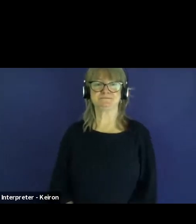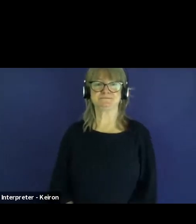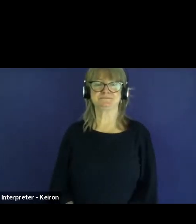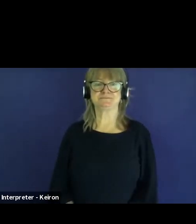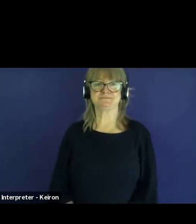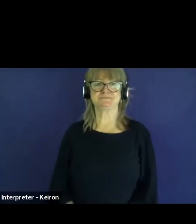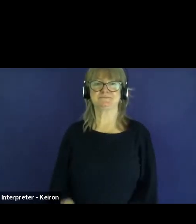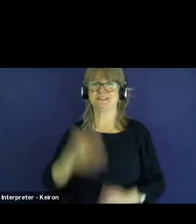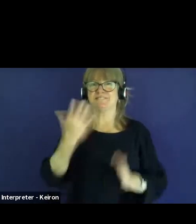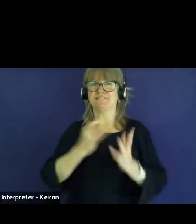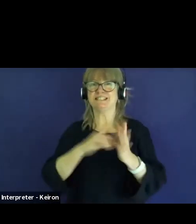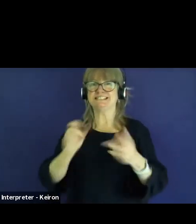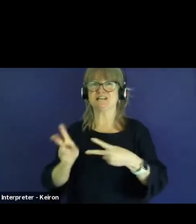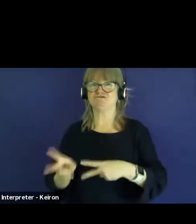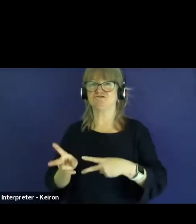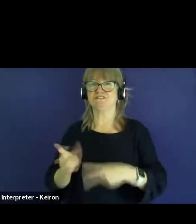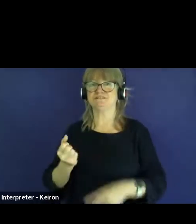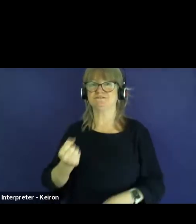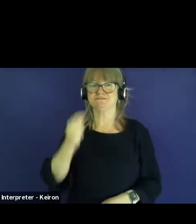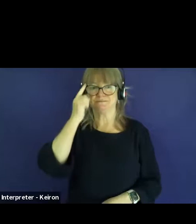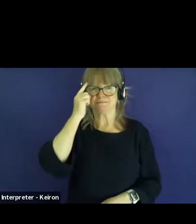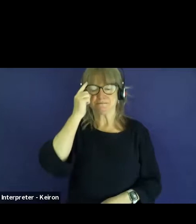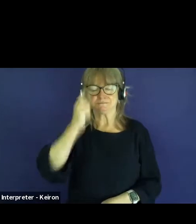Still got 15 seconds worth of rest.